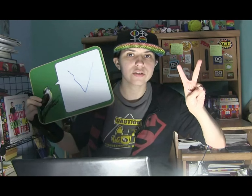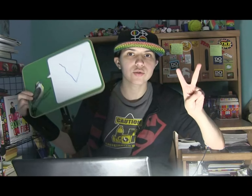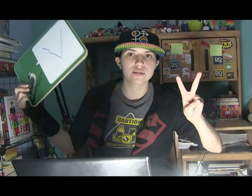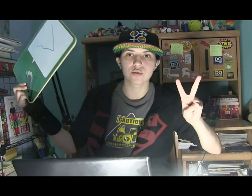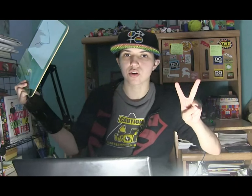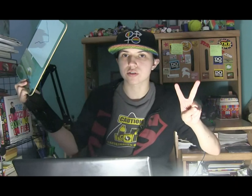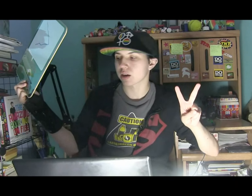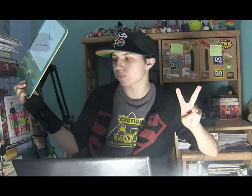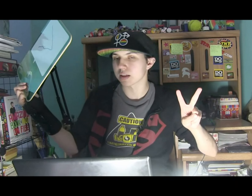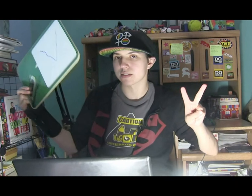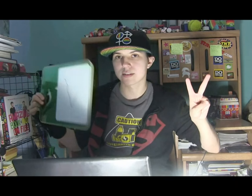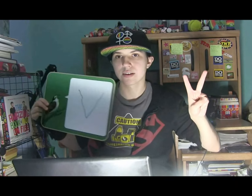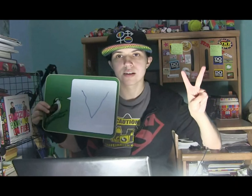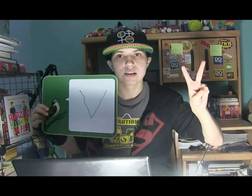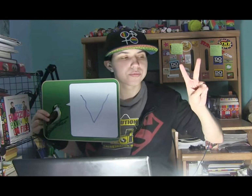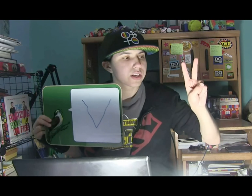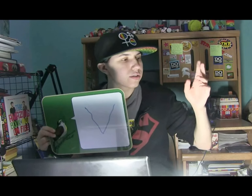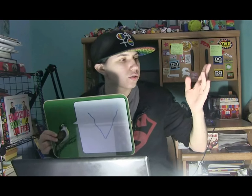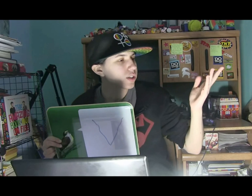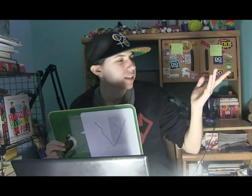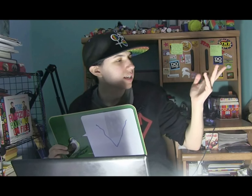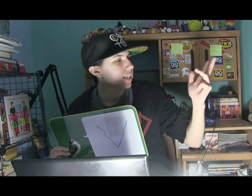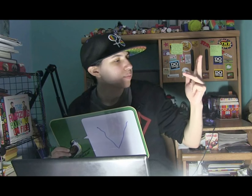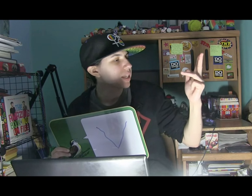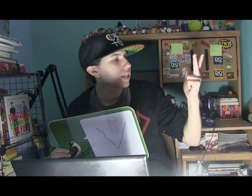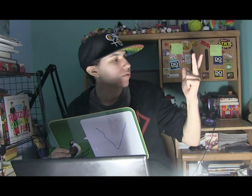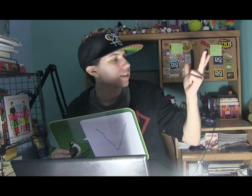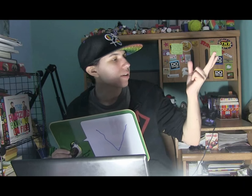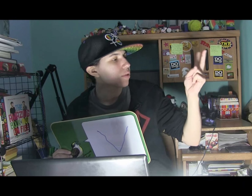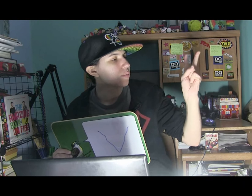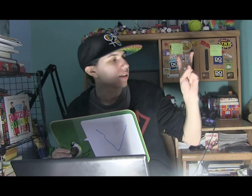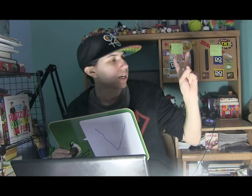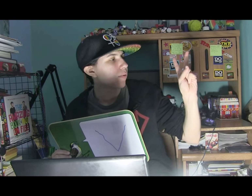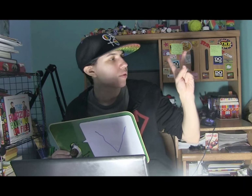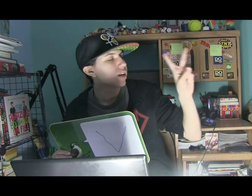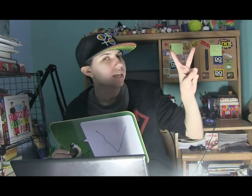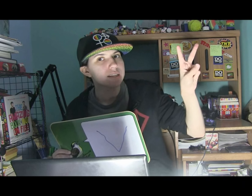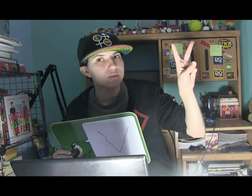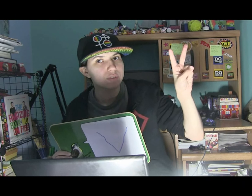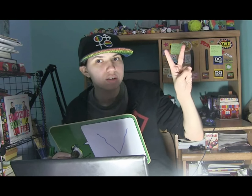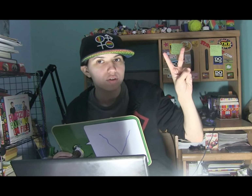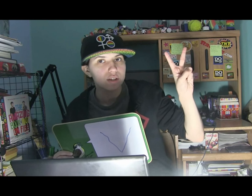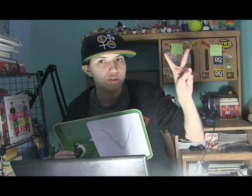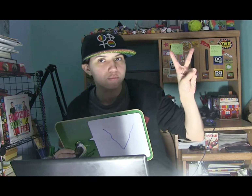guys know it's hard to write with this. So yet again, it's pinky and ring down, thumb is on top of the ring, and these two fingers are now